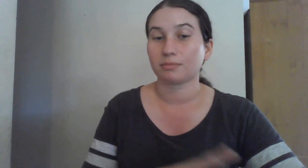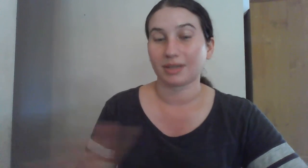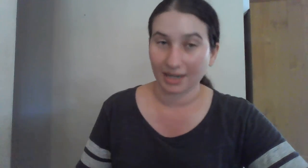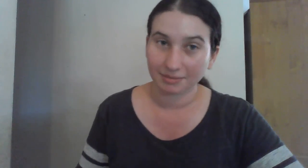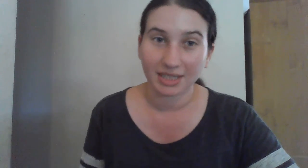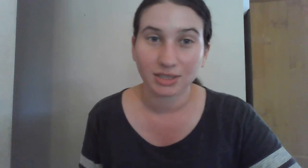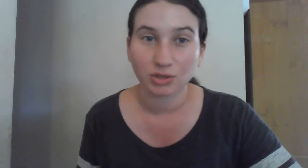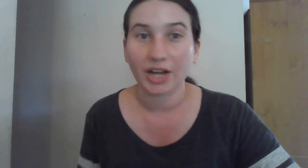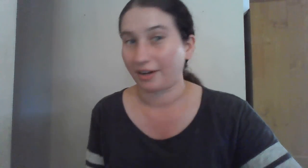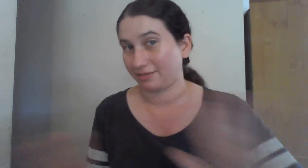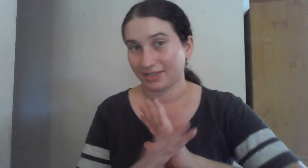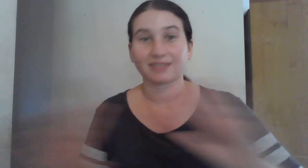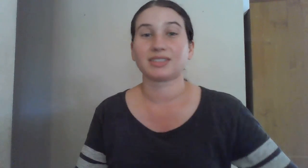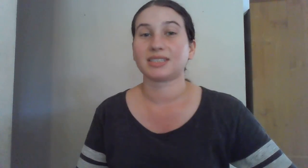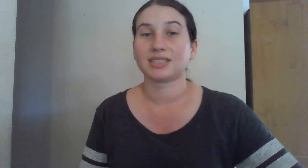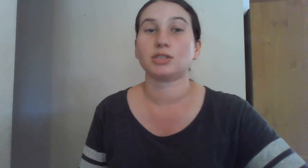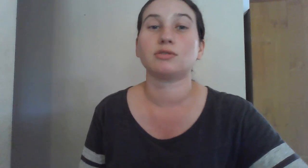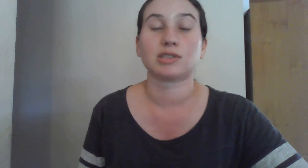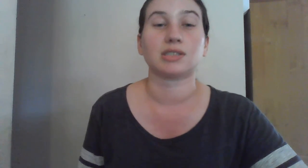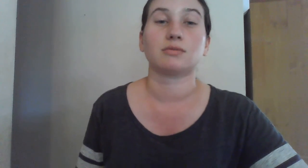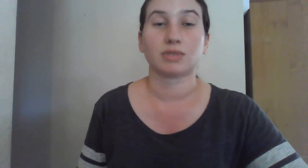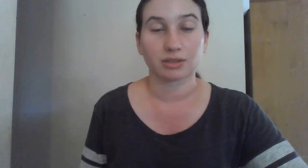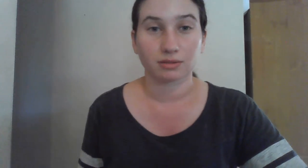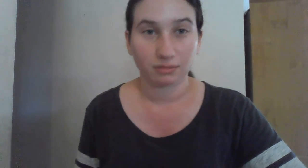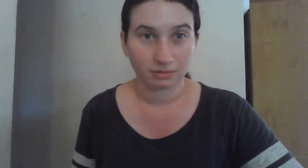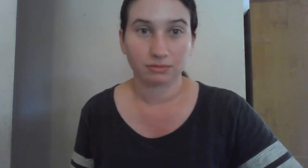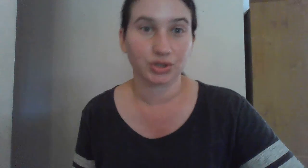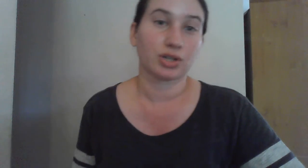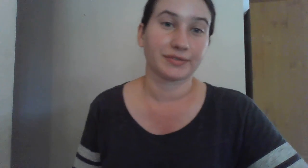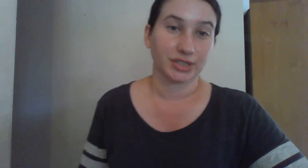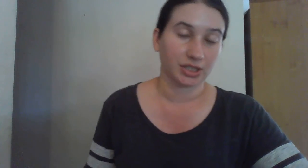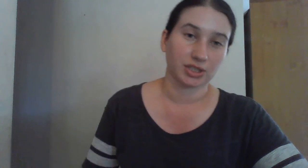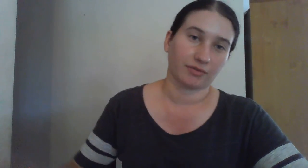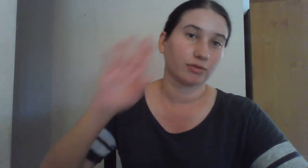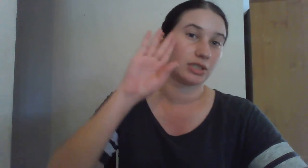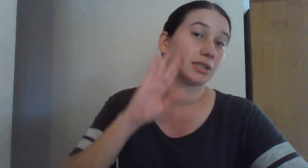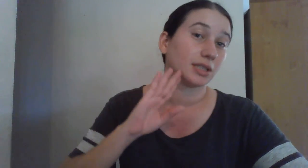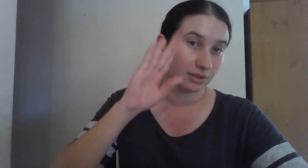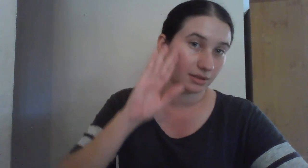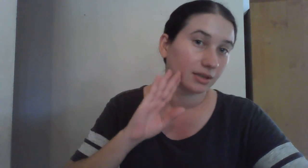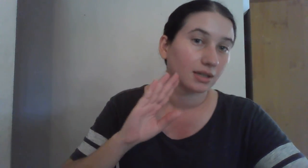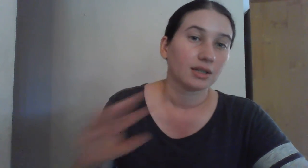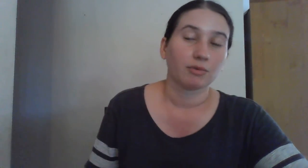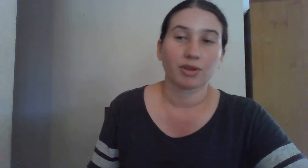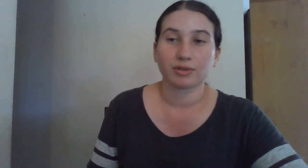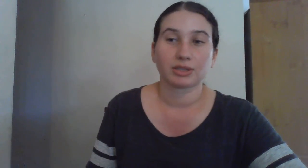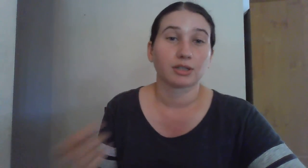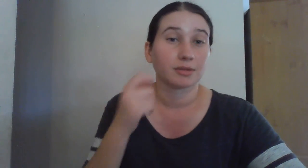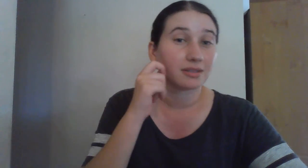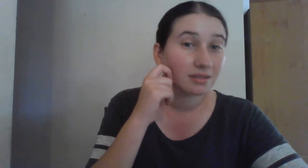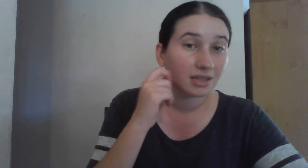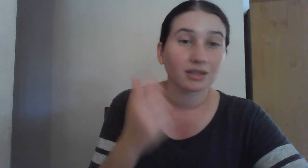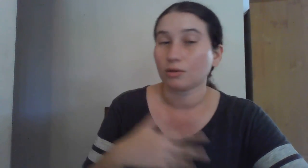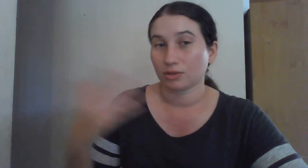but I'm telling you now, I've never seen it used in real conversations. I've always seen this. Whether we're talking about the skin or